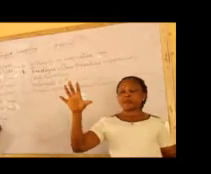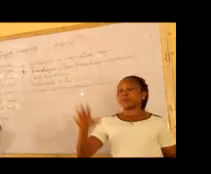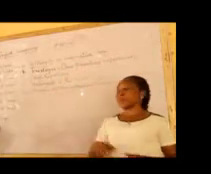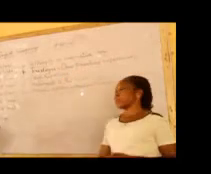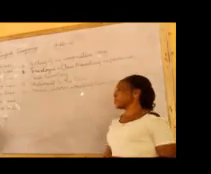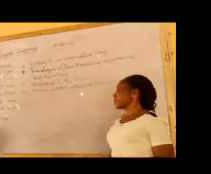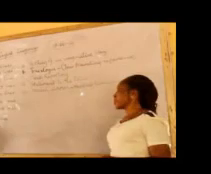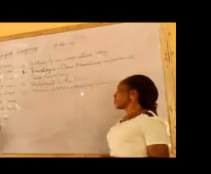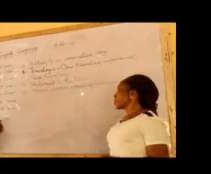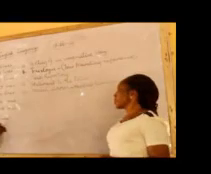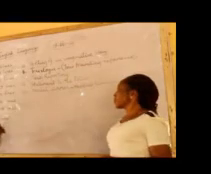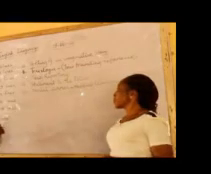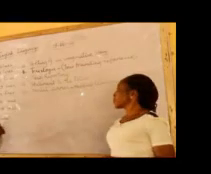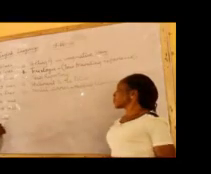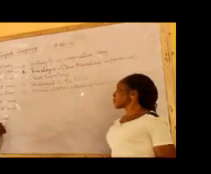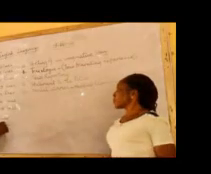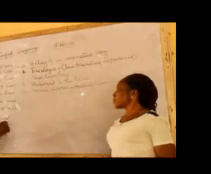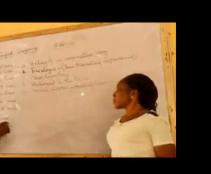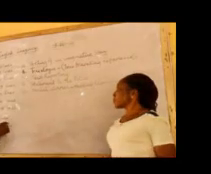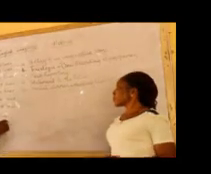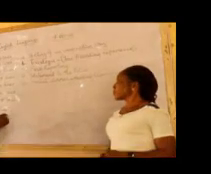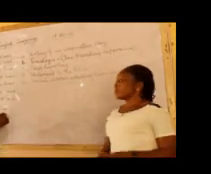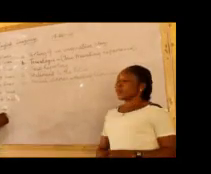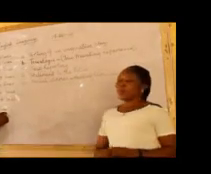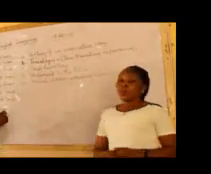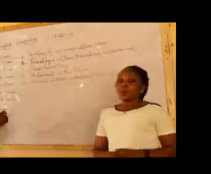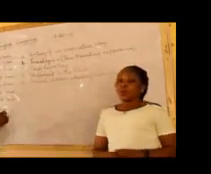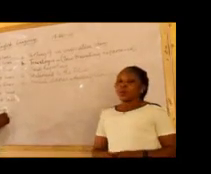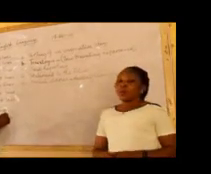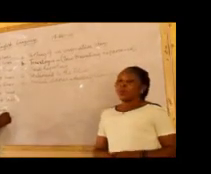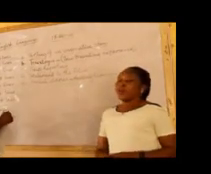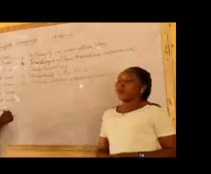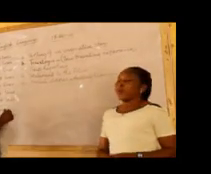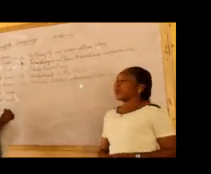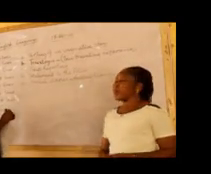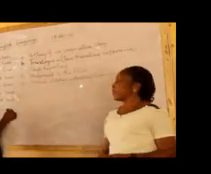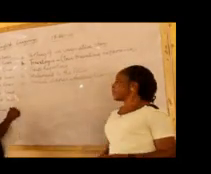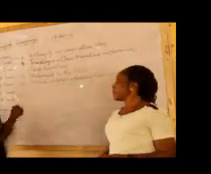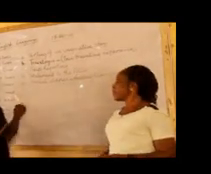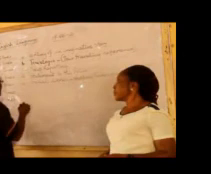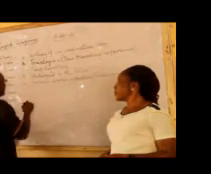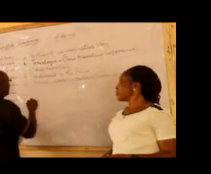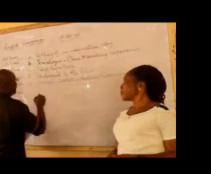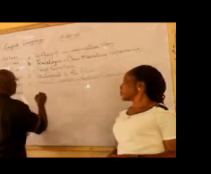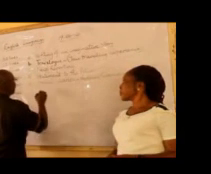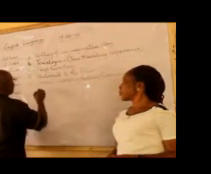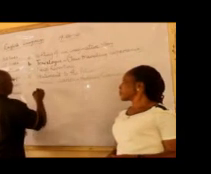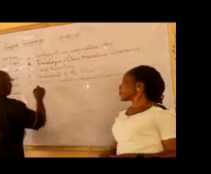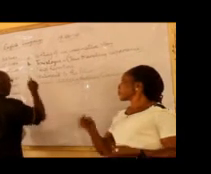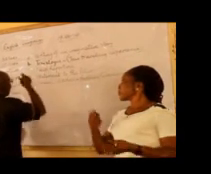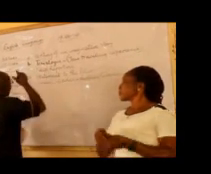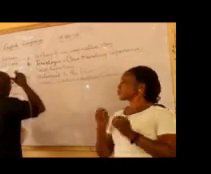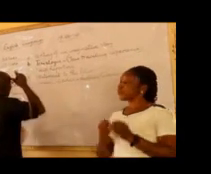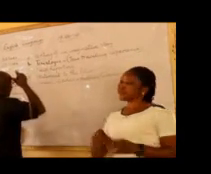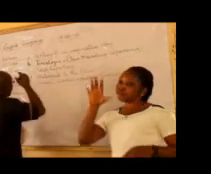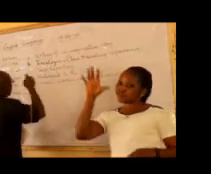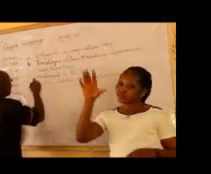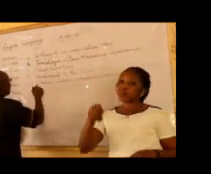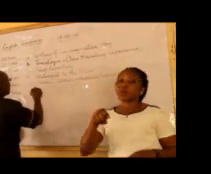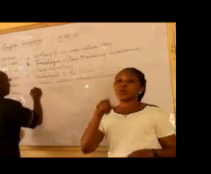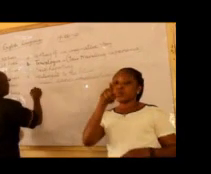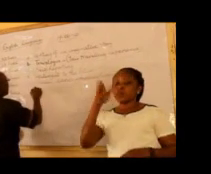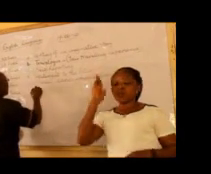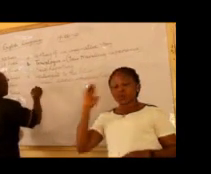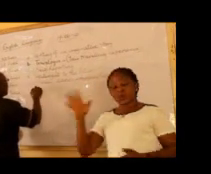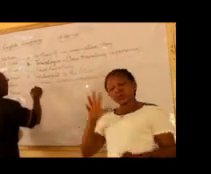treat if there is time, because you need it seriously, even